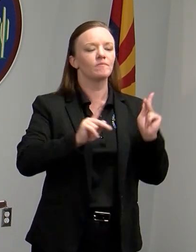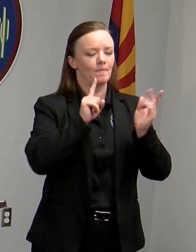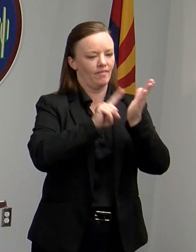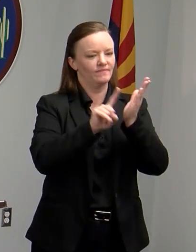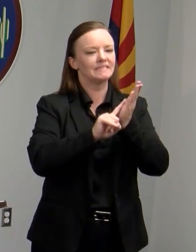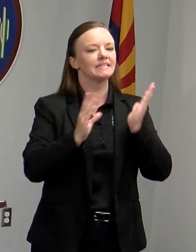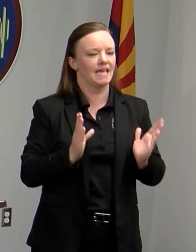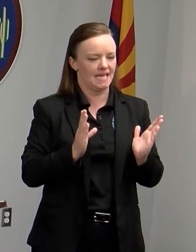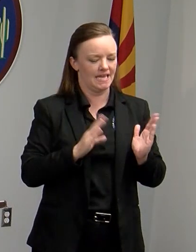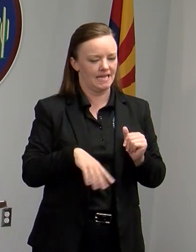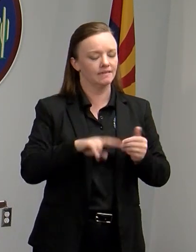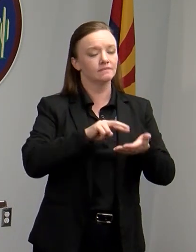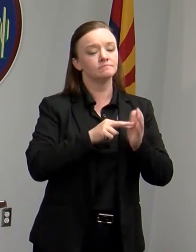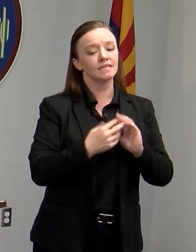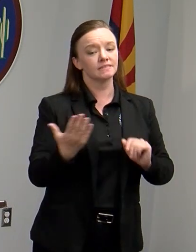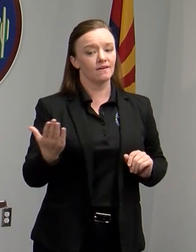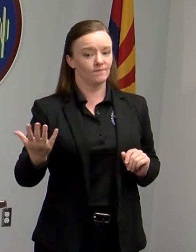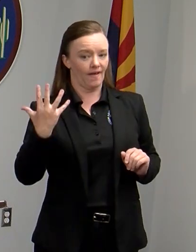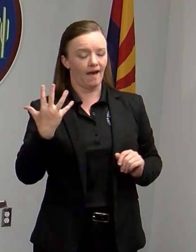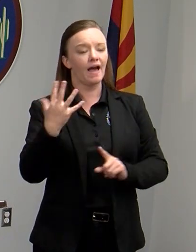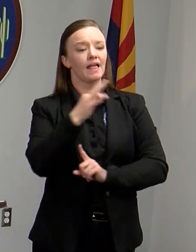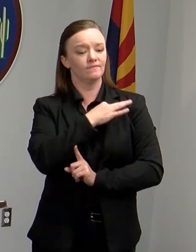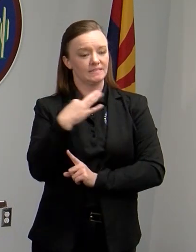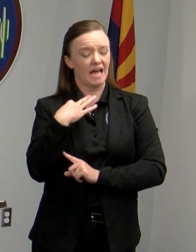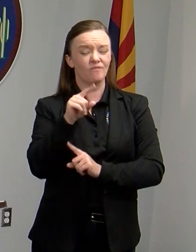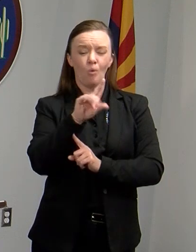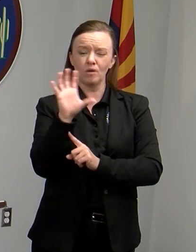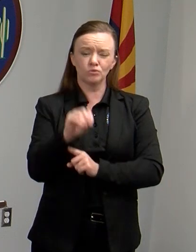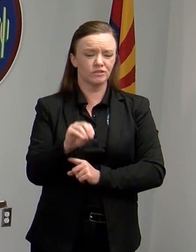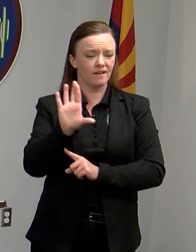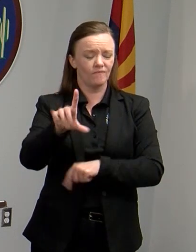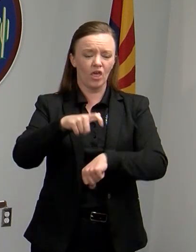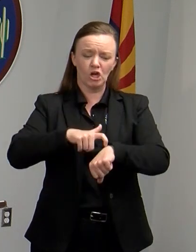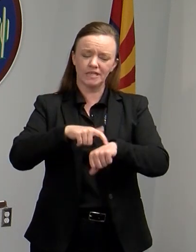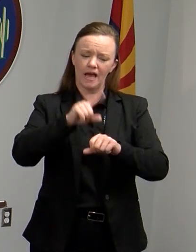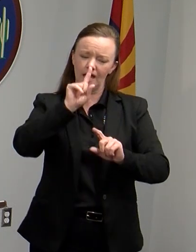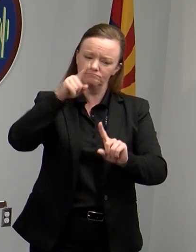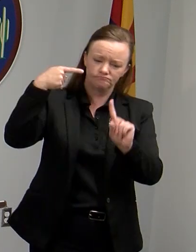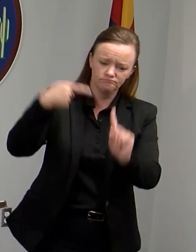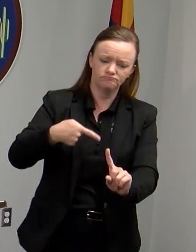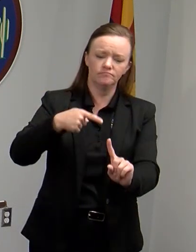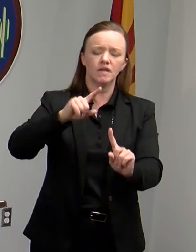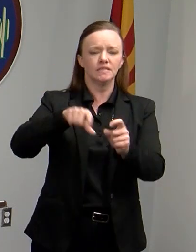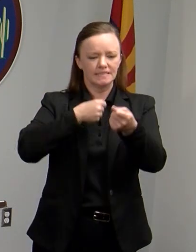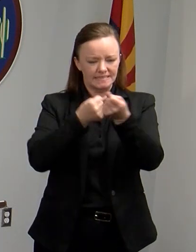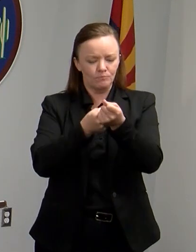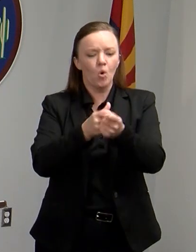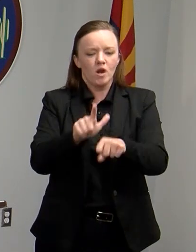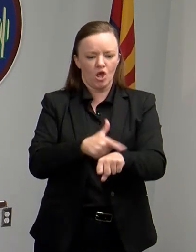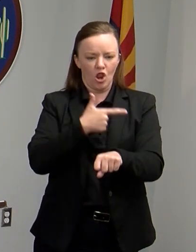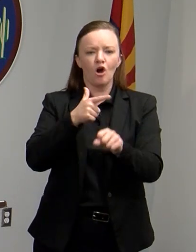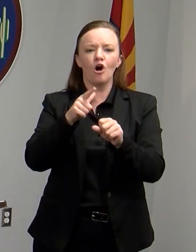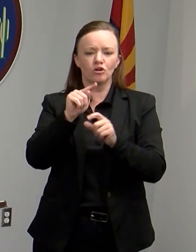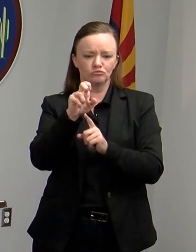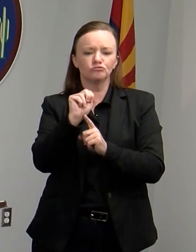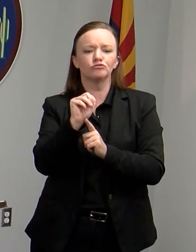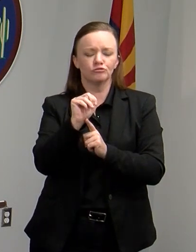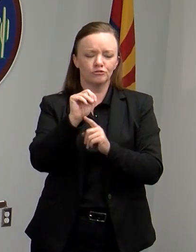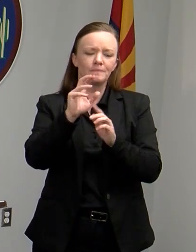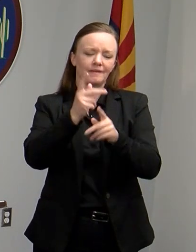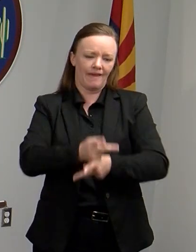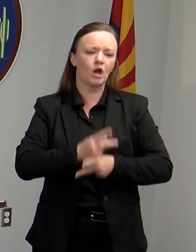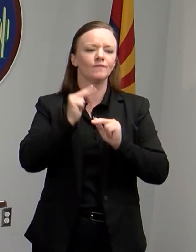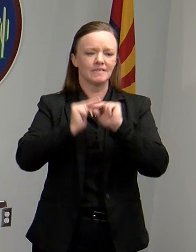this includes 5 staff members that are dedicated 100% of the time to supporting long-term care facilities, which